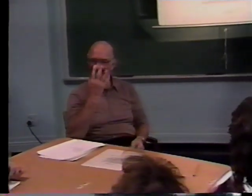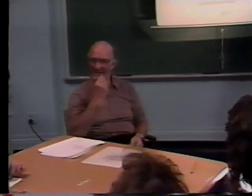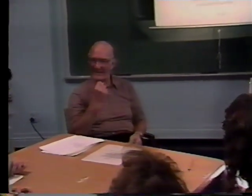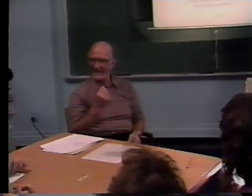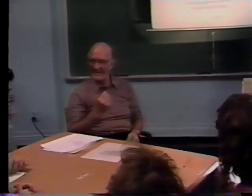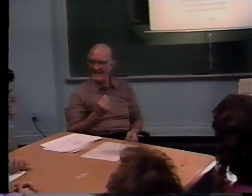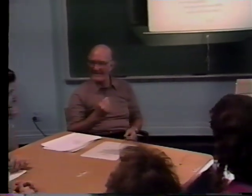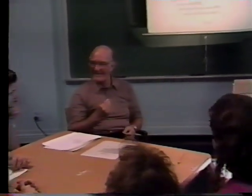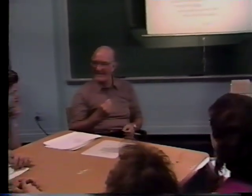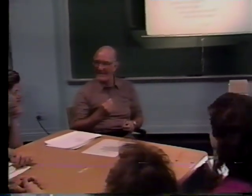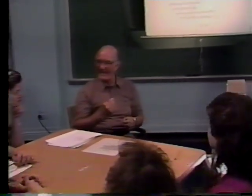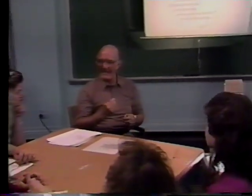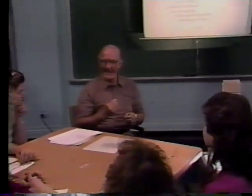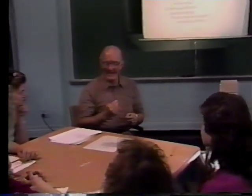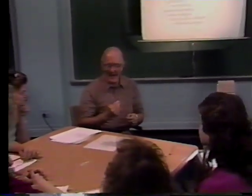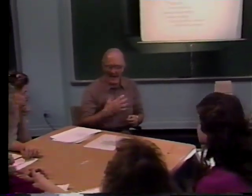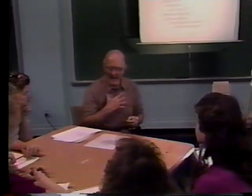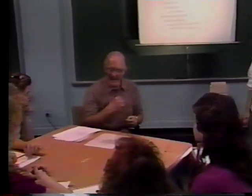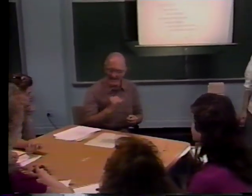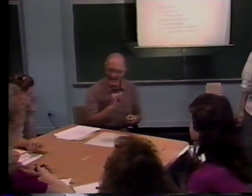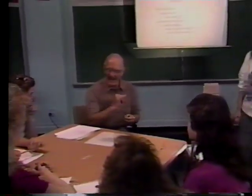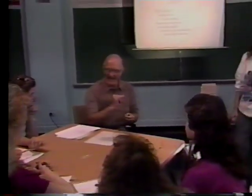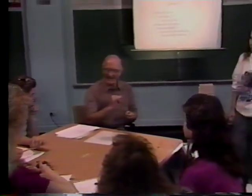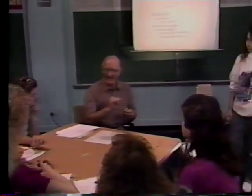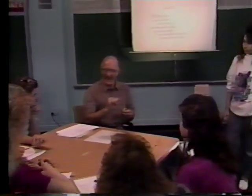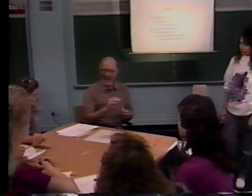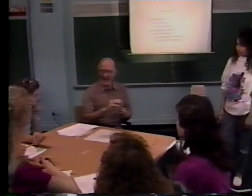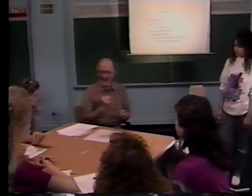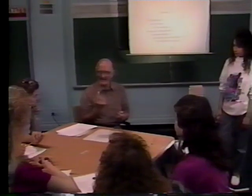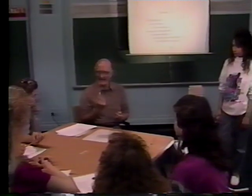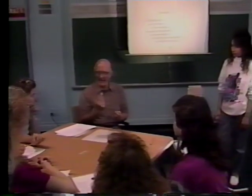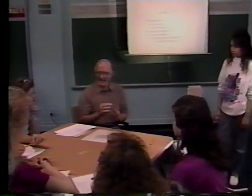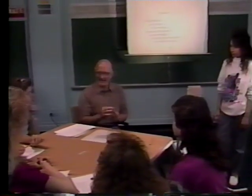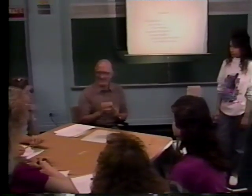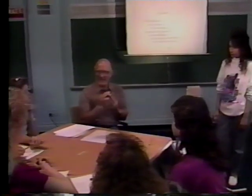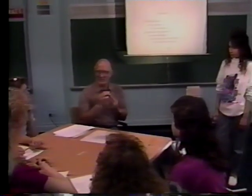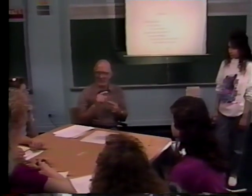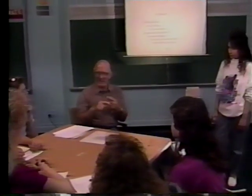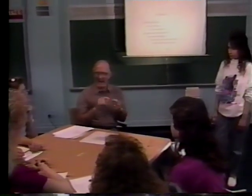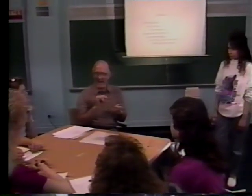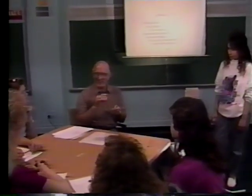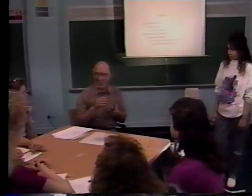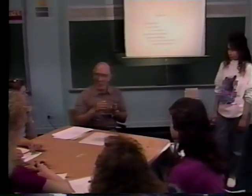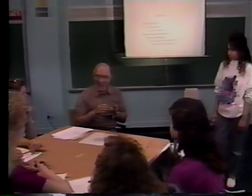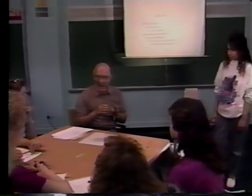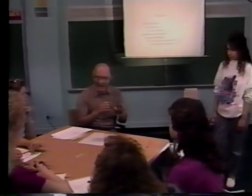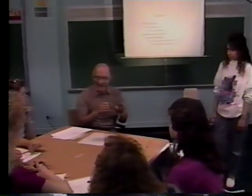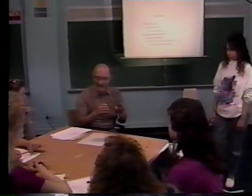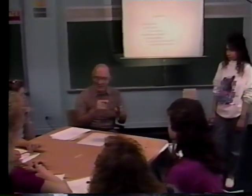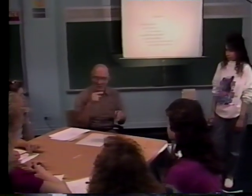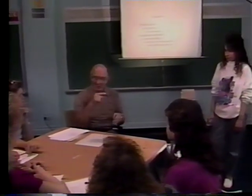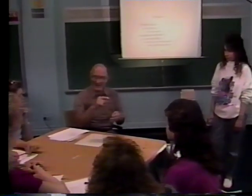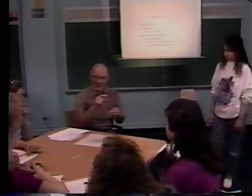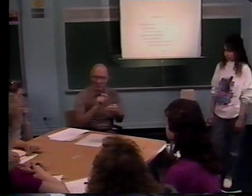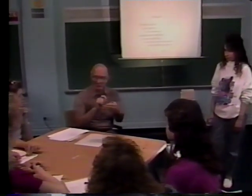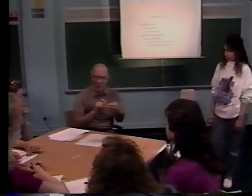Good. I like that. And there's something special about the way she